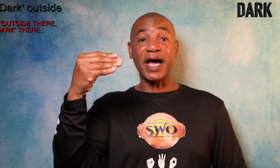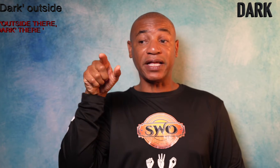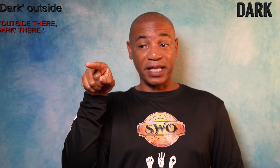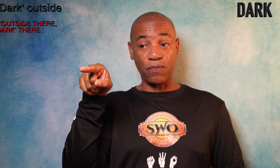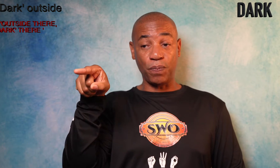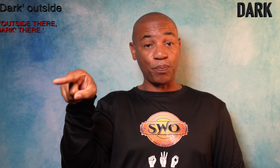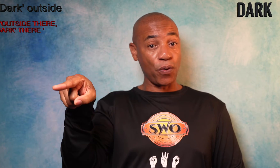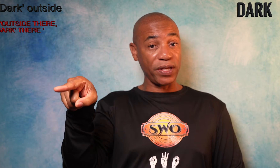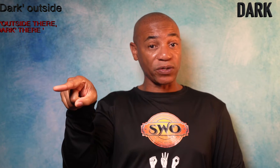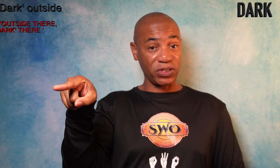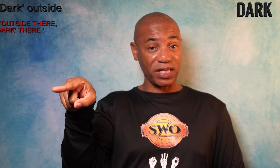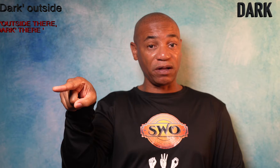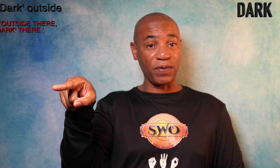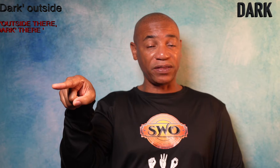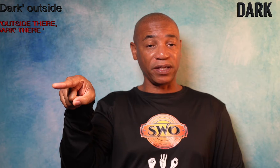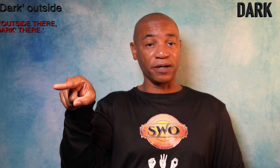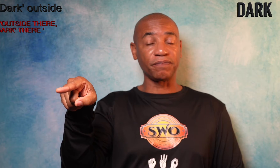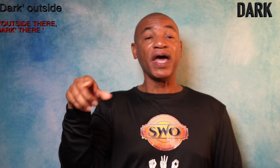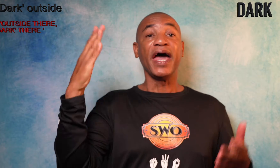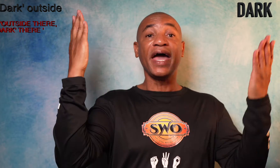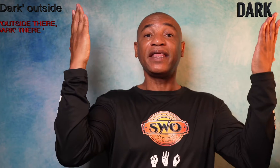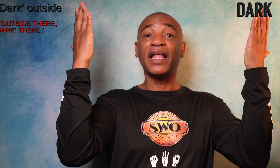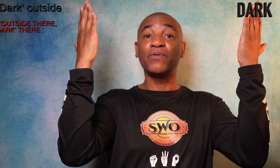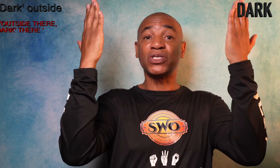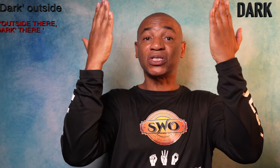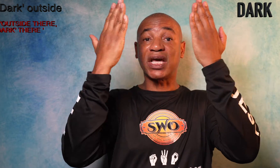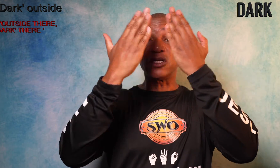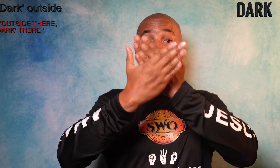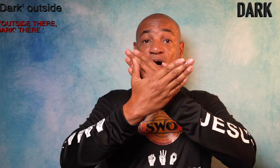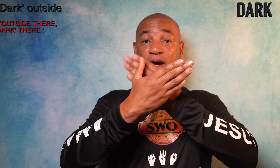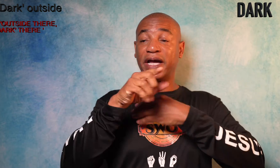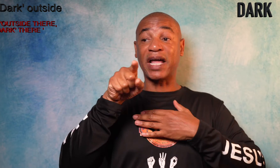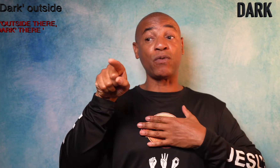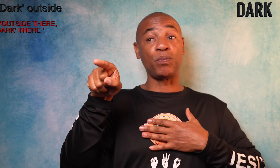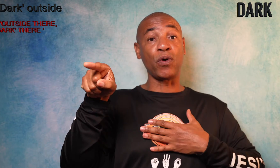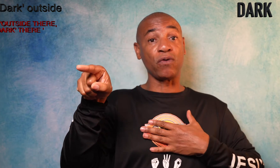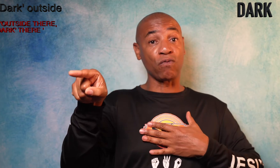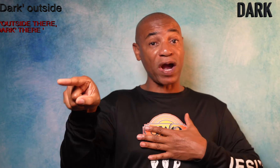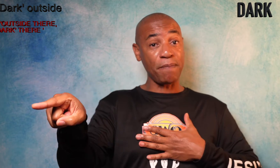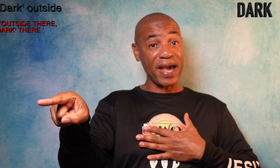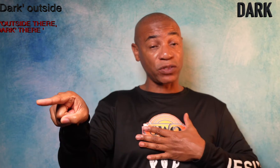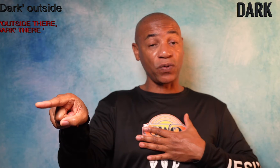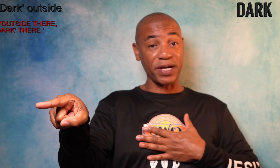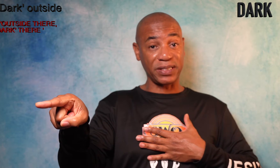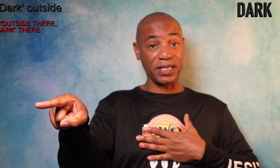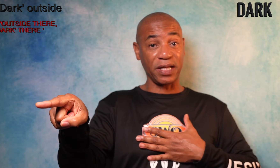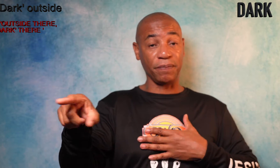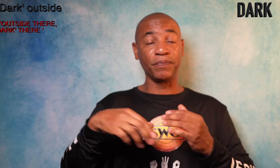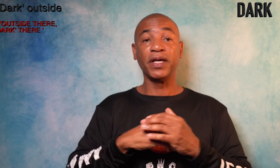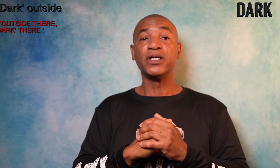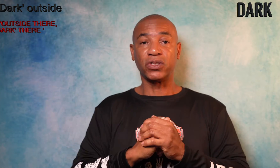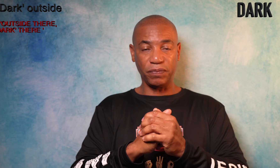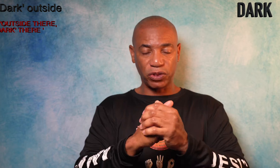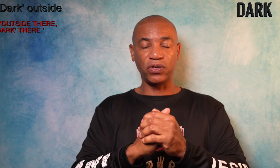and I would point or set it up right there. And then I would just say dark, and I would point right back to where I set it up. So let me show you it